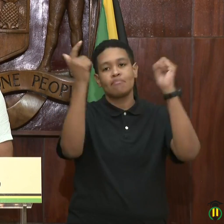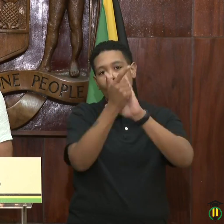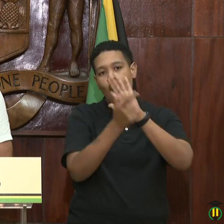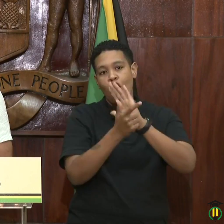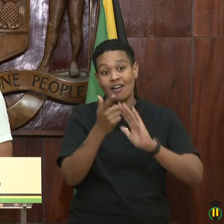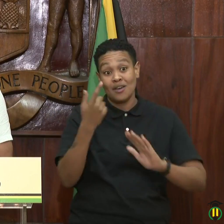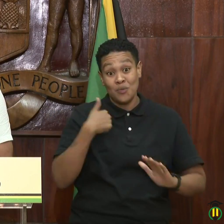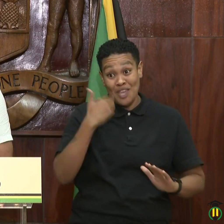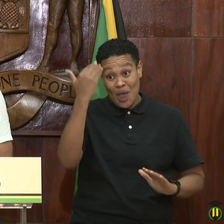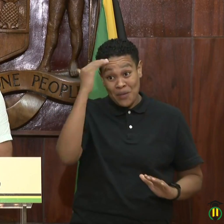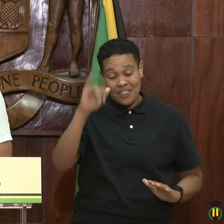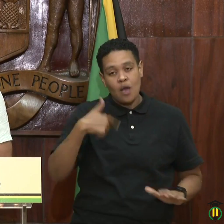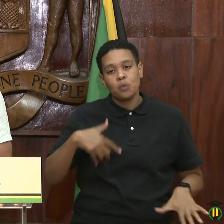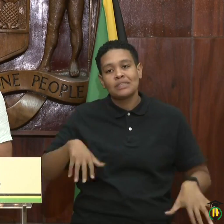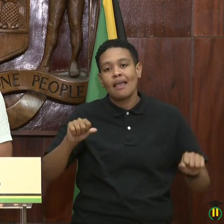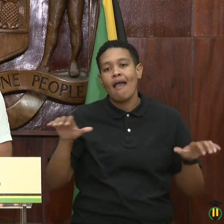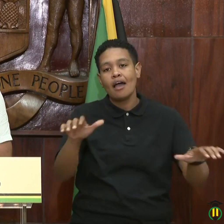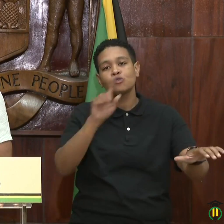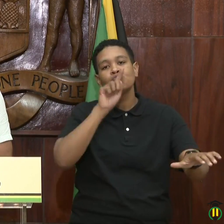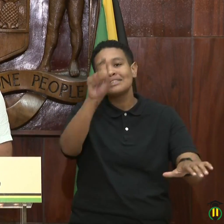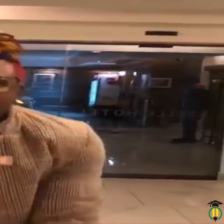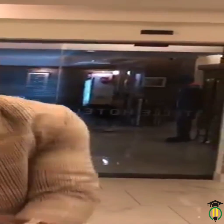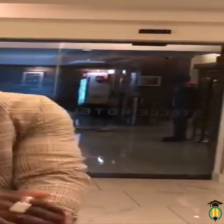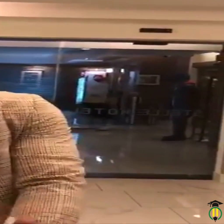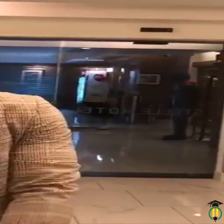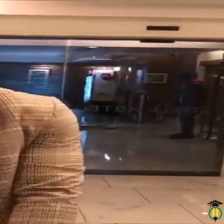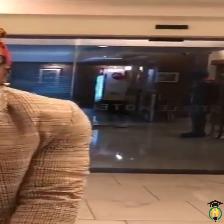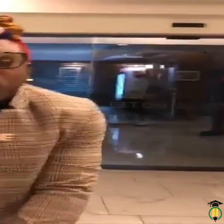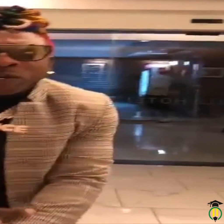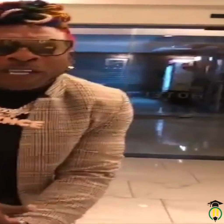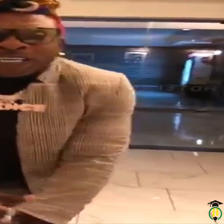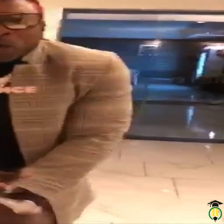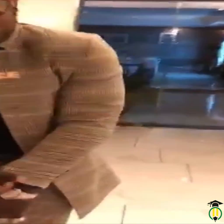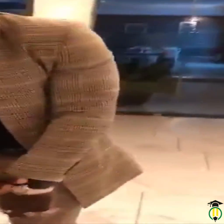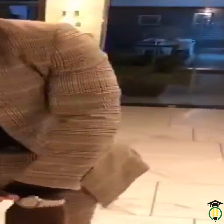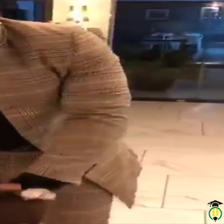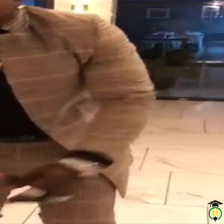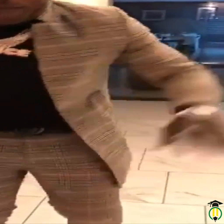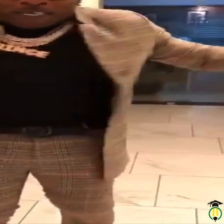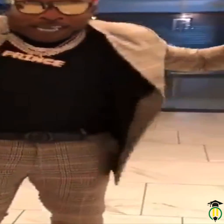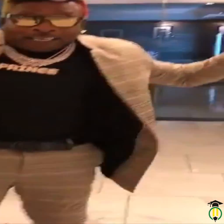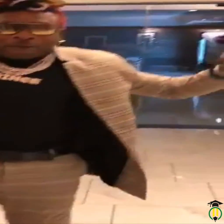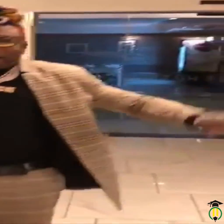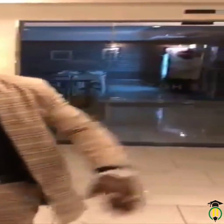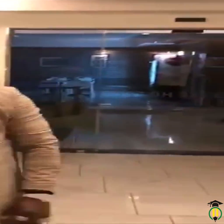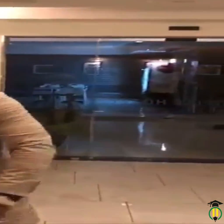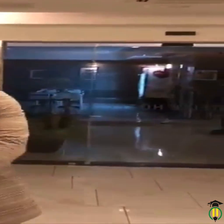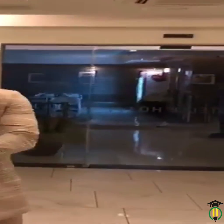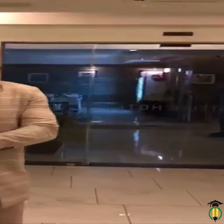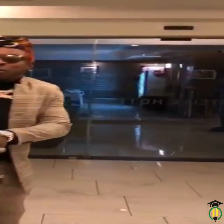we are aware of that, then we will take whatever action is necessary. It's very, very important because we cannot afford to